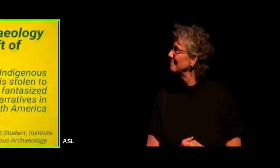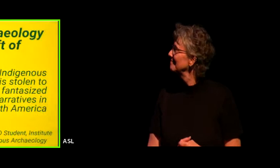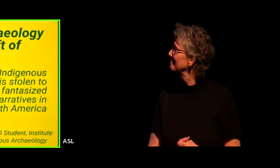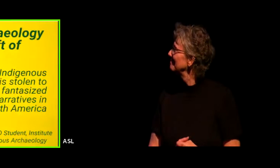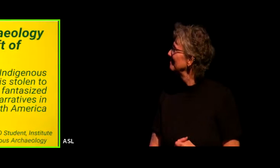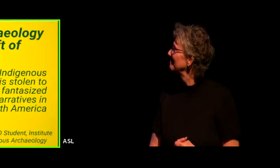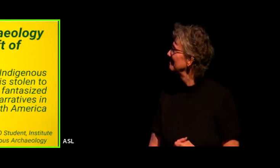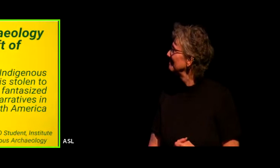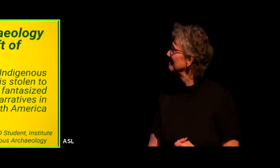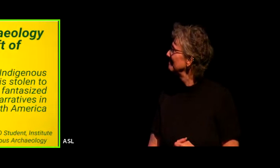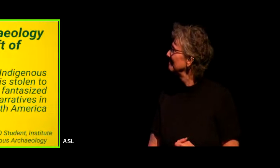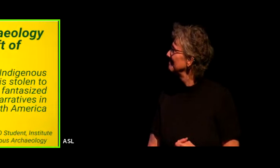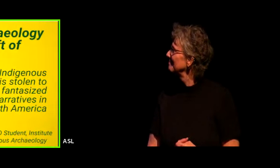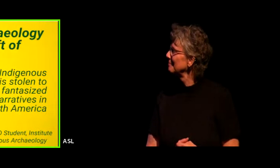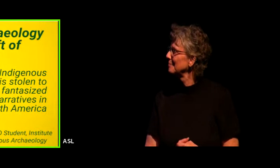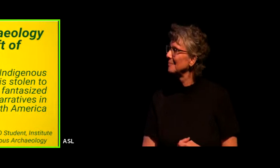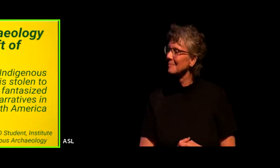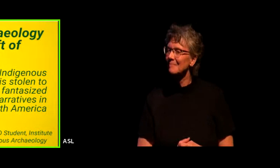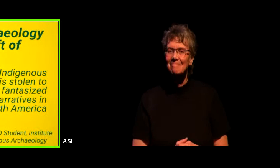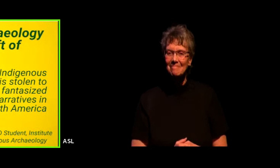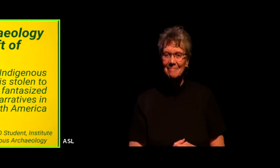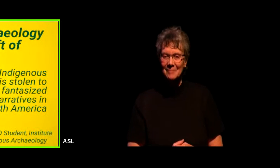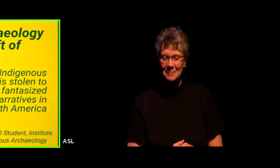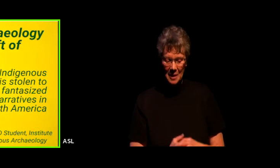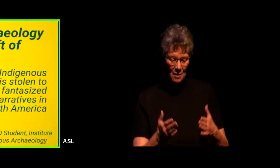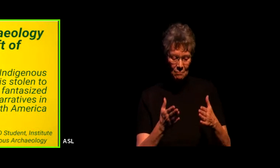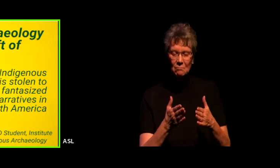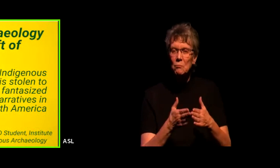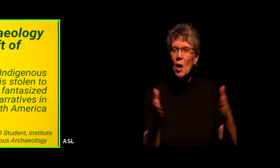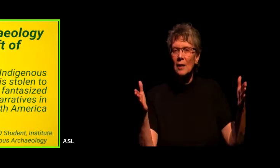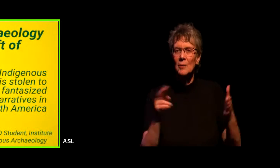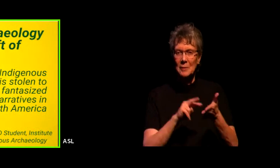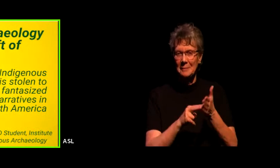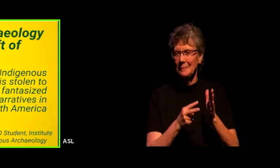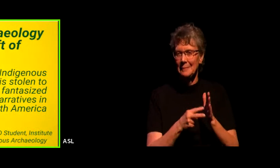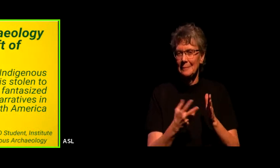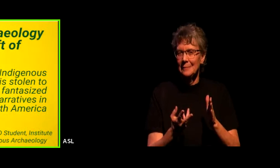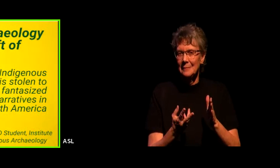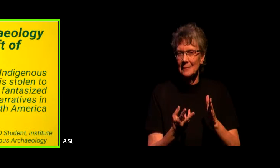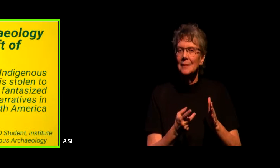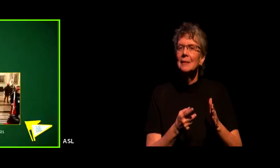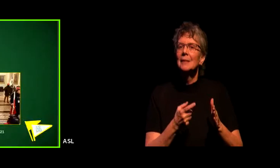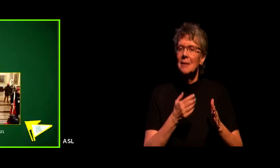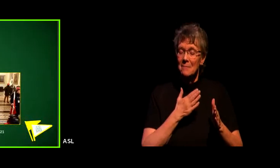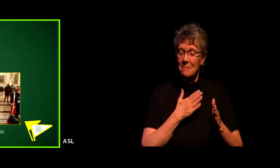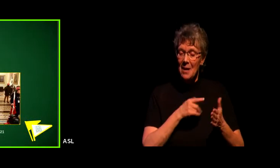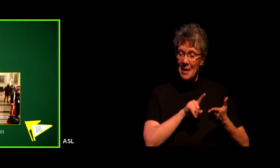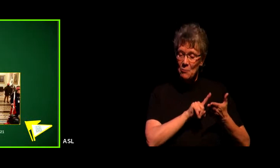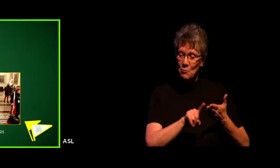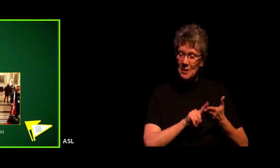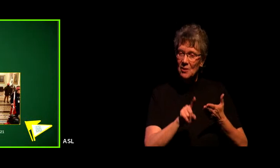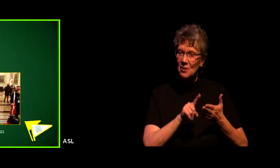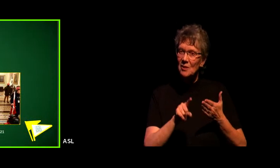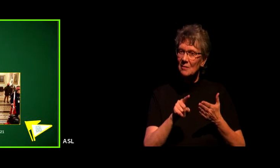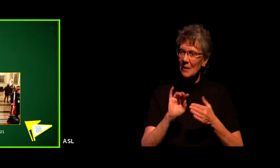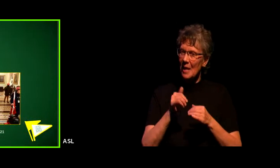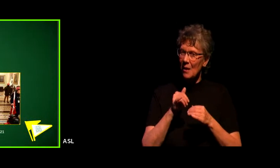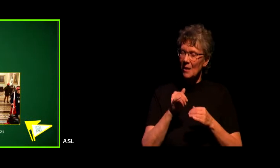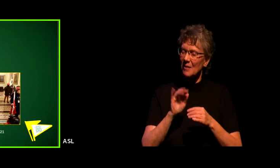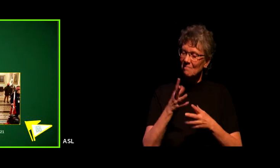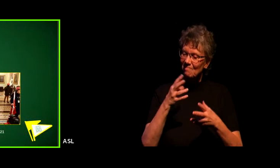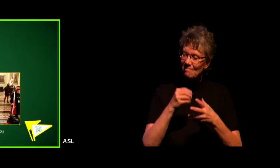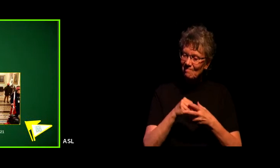There we go. Okay, so what do I research? Very broadly speaking, my research looks at the role that pseudoarchaeology plays in North American